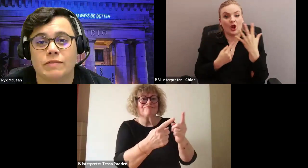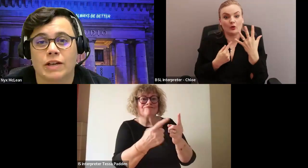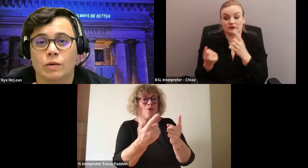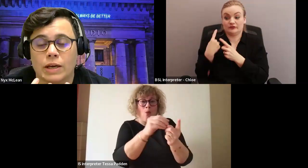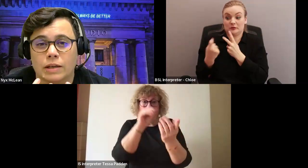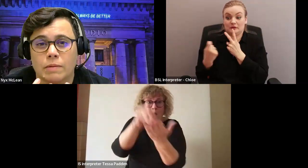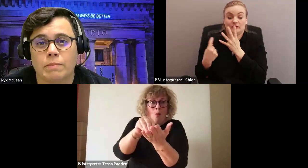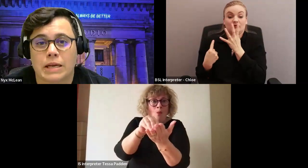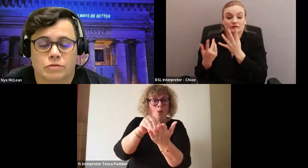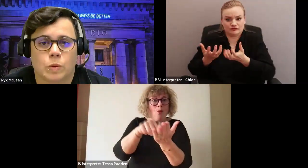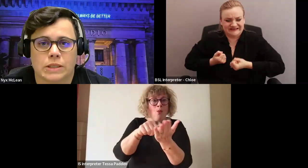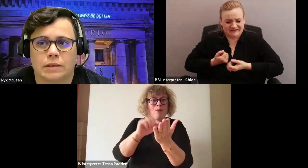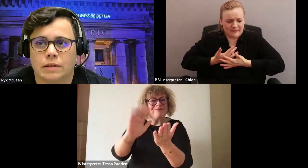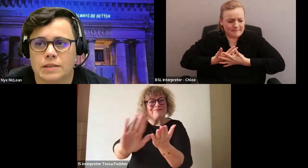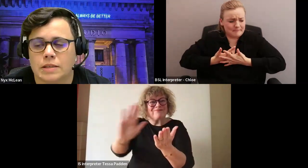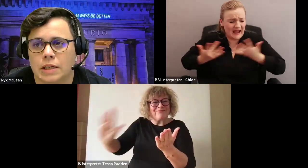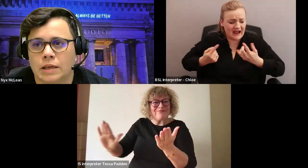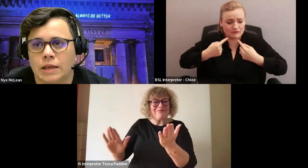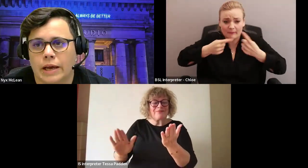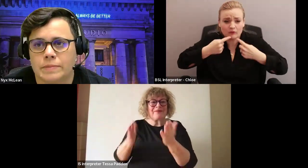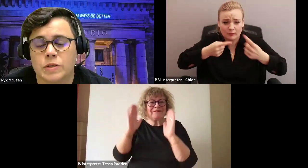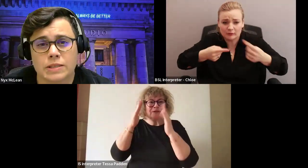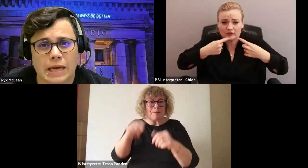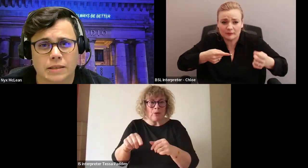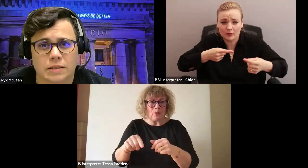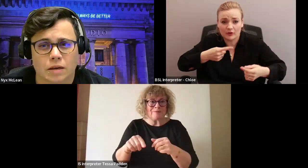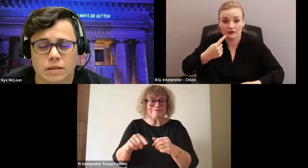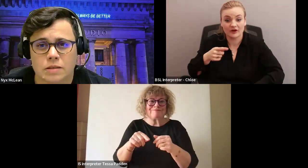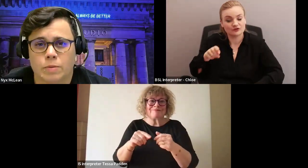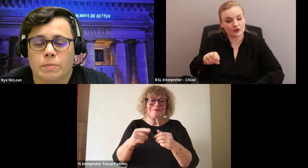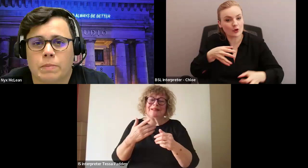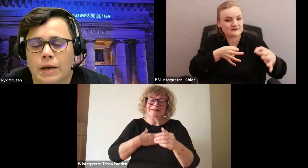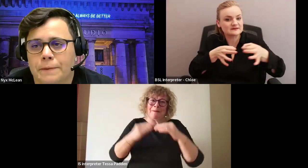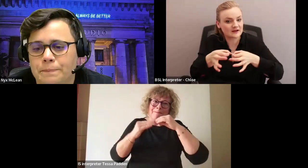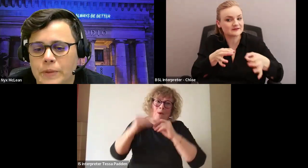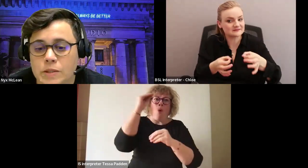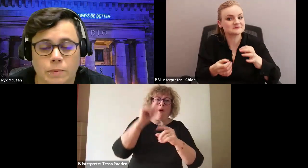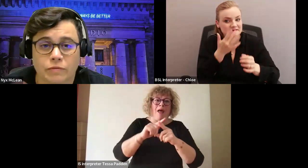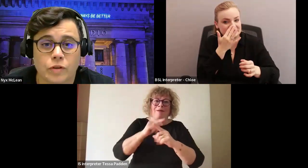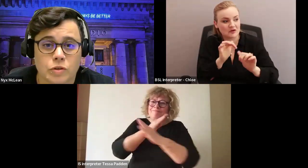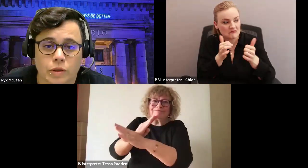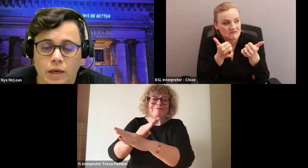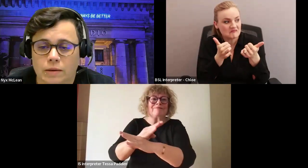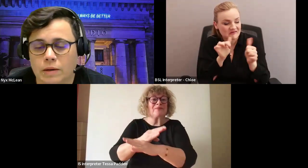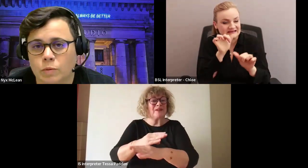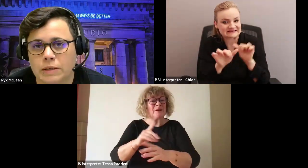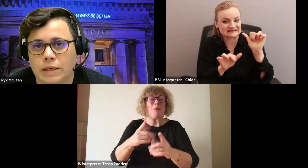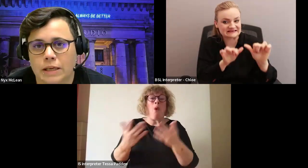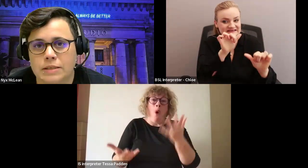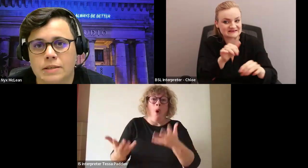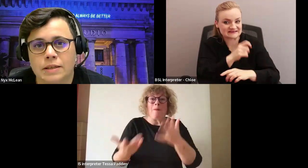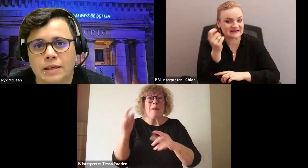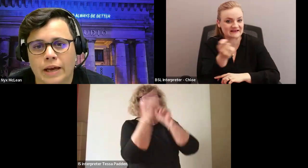were receiving quite a mass reporting, essentially. And so these tactics started to pop up. And so my future work, I will